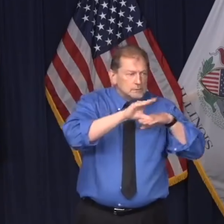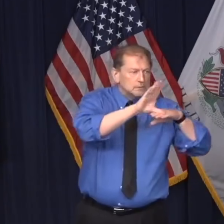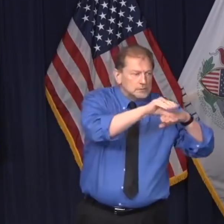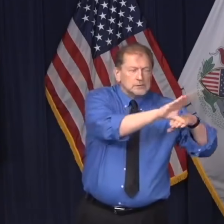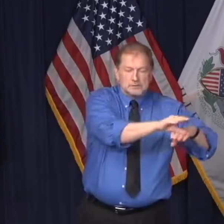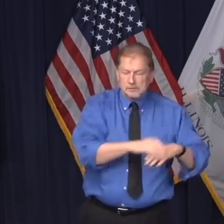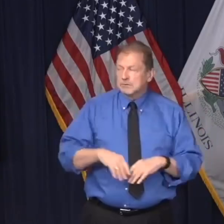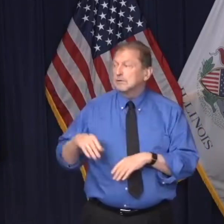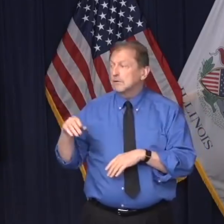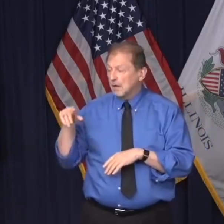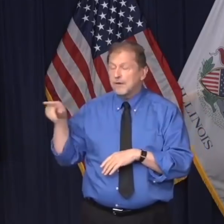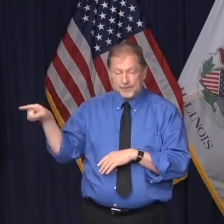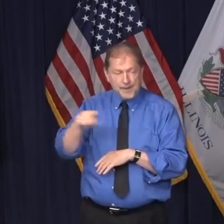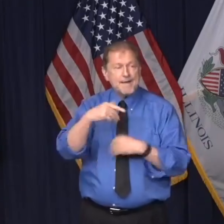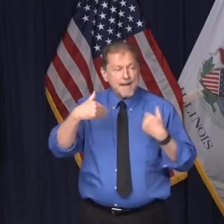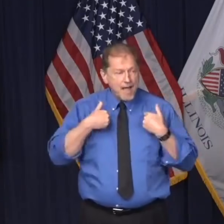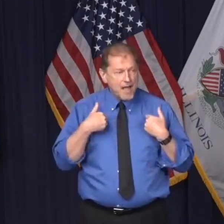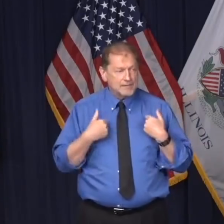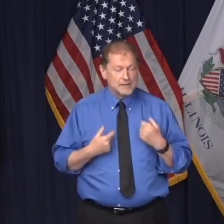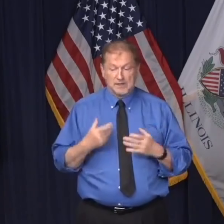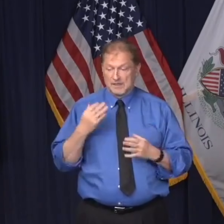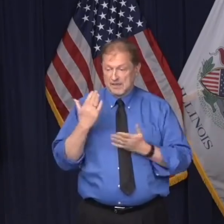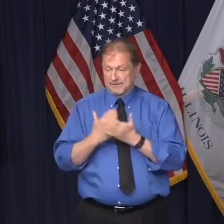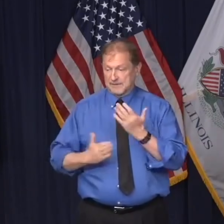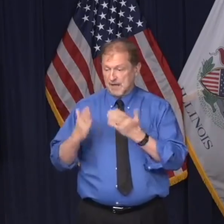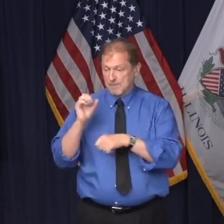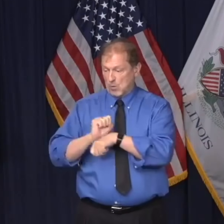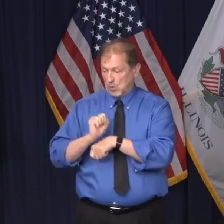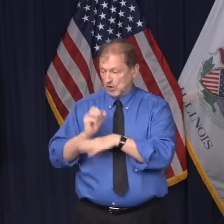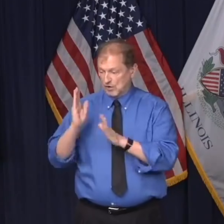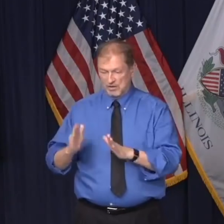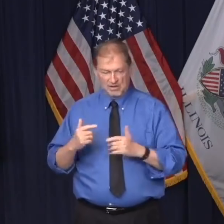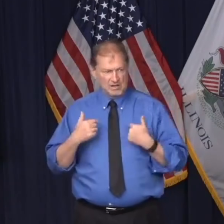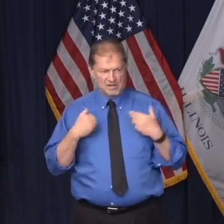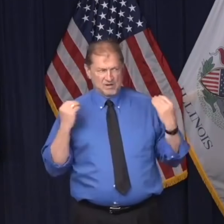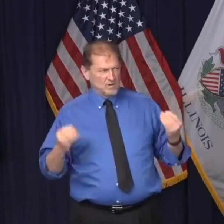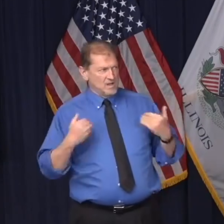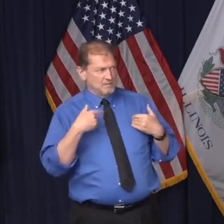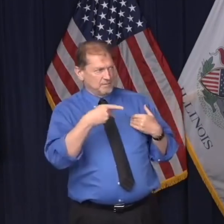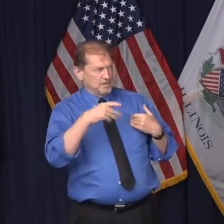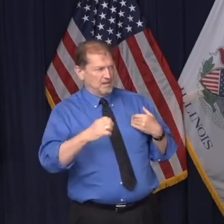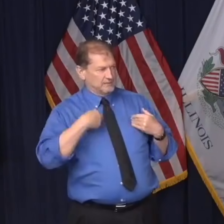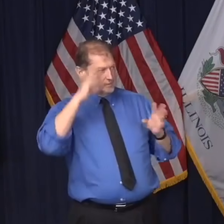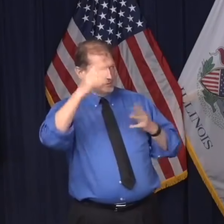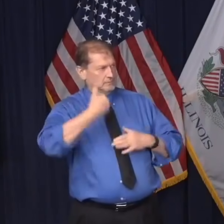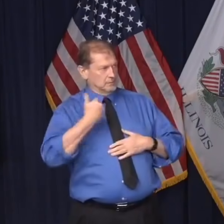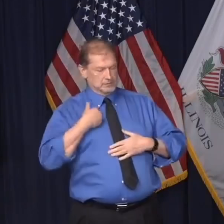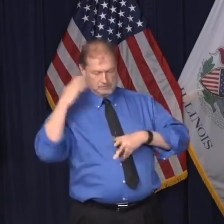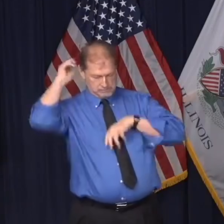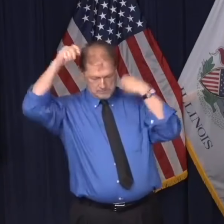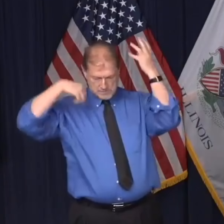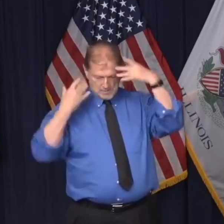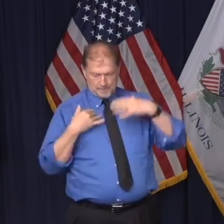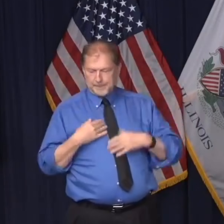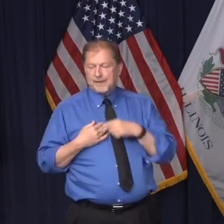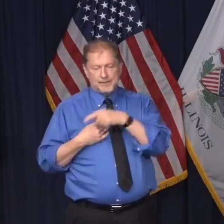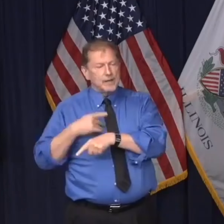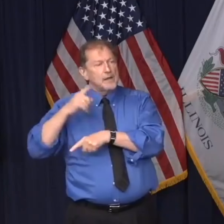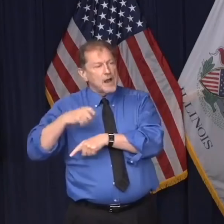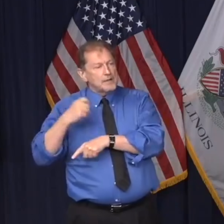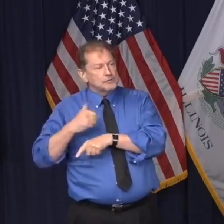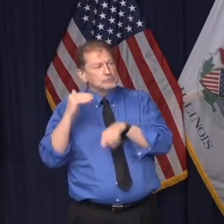the inventories exist. So if there are healthcare workers that are not being given PPE, first, they should tell their